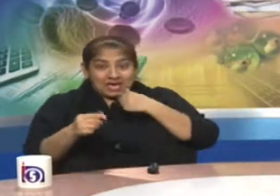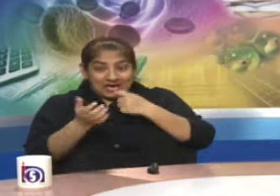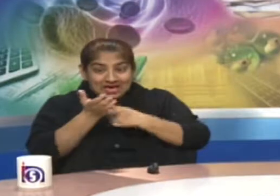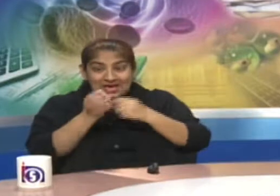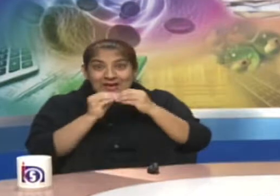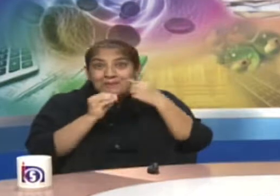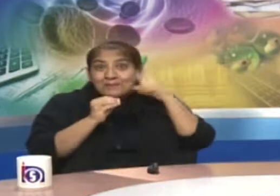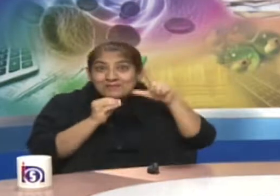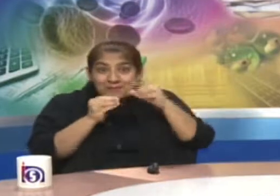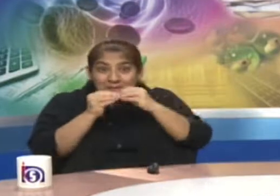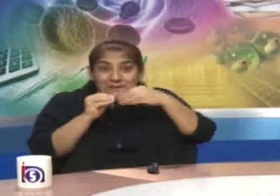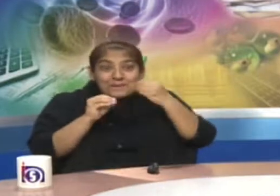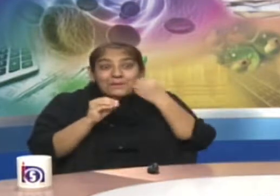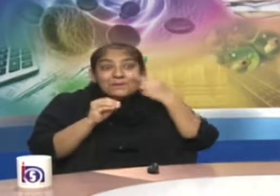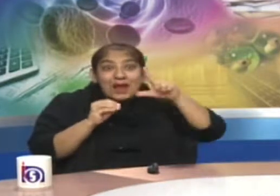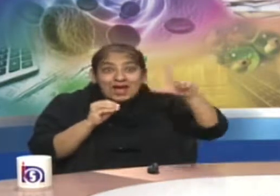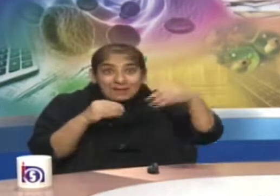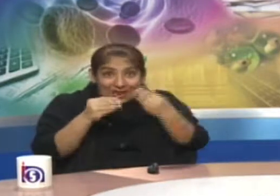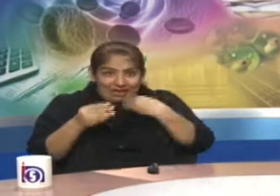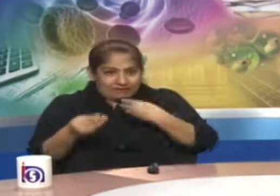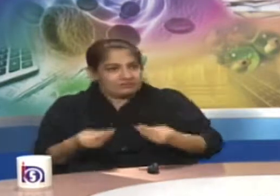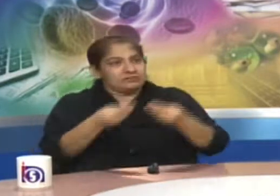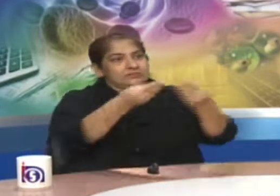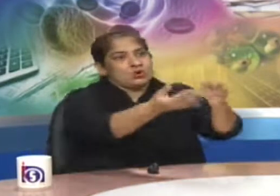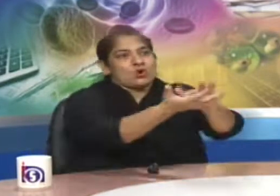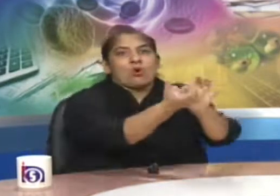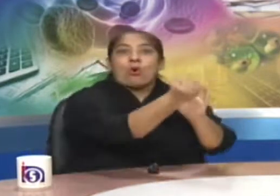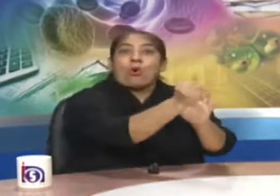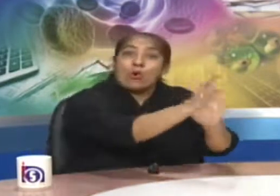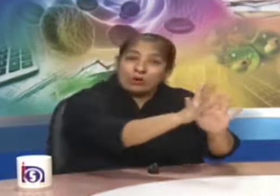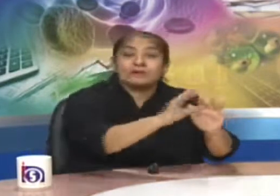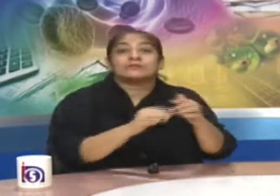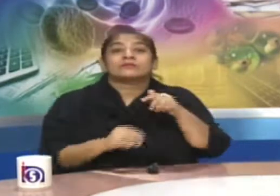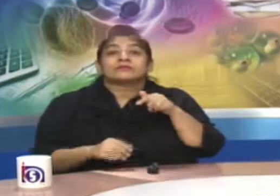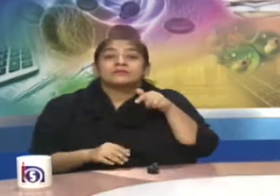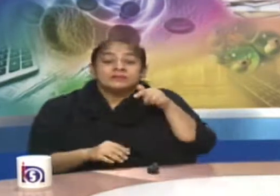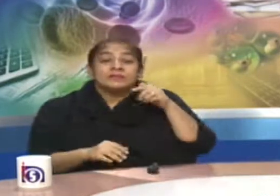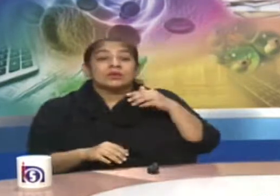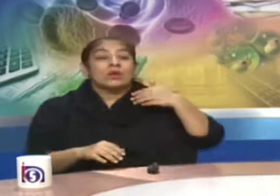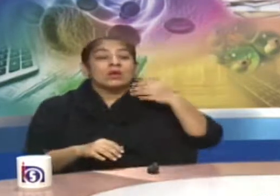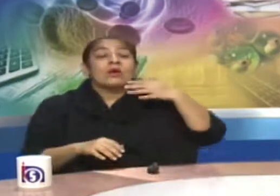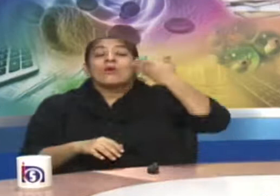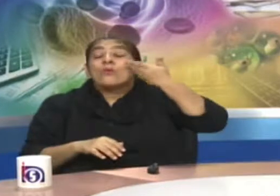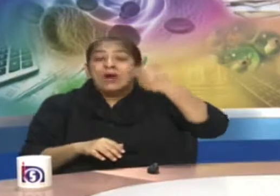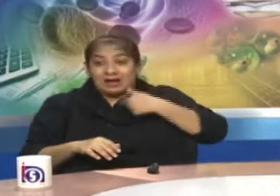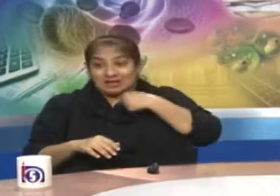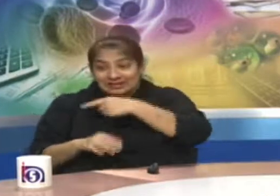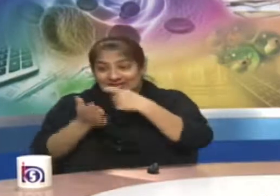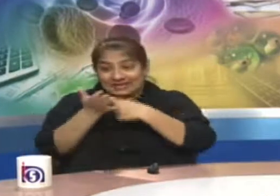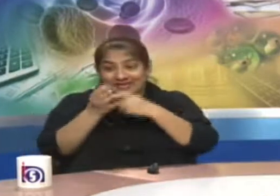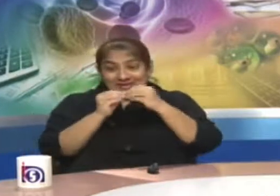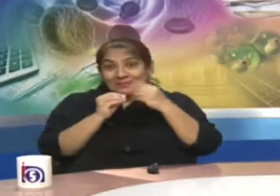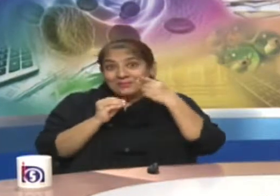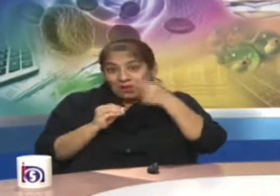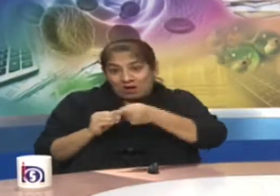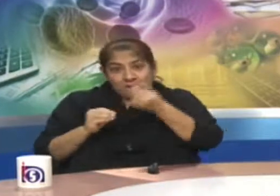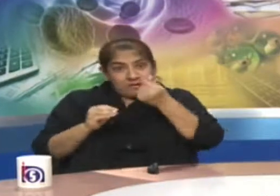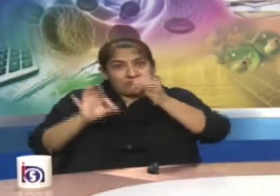for example, then RBI will hold that documents or